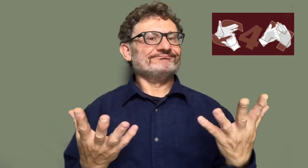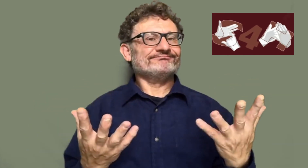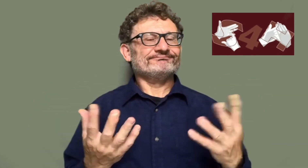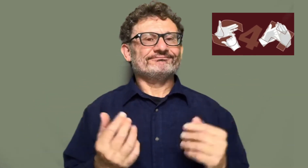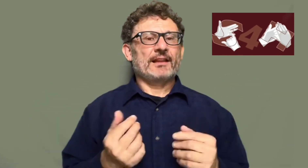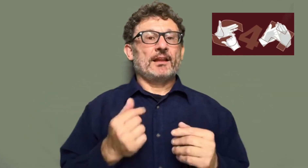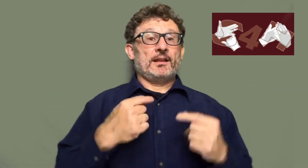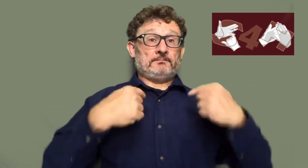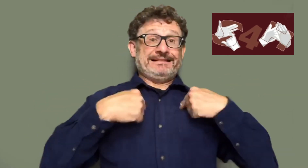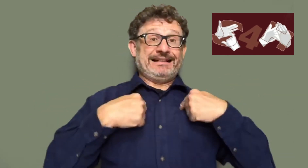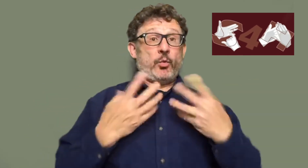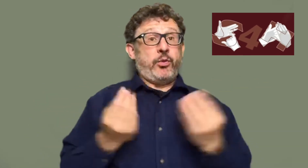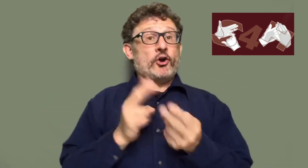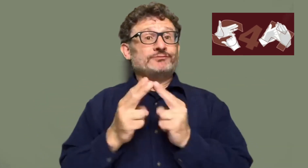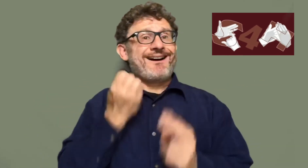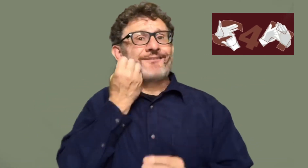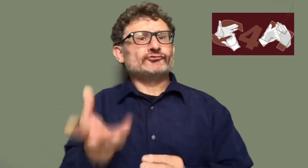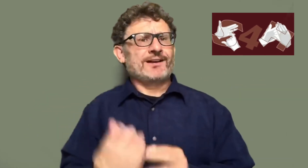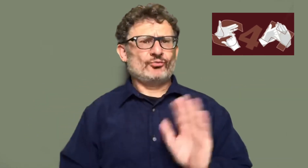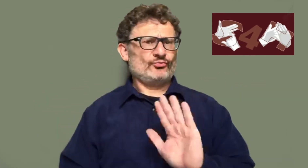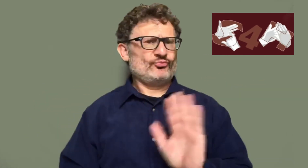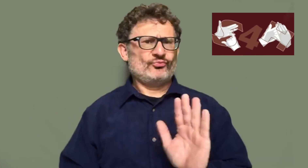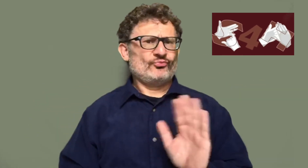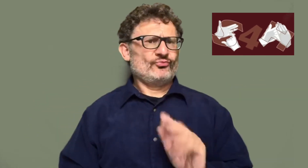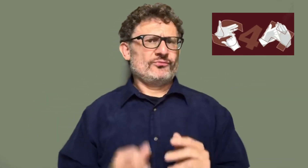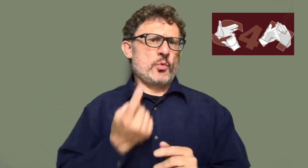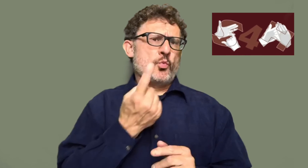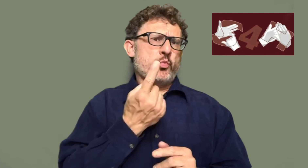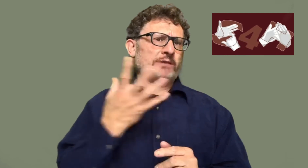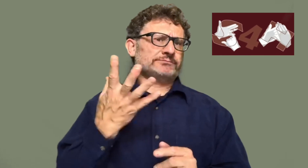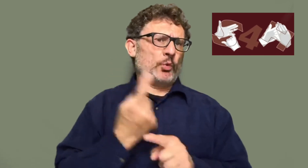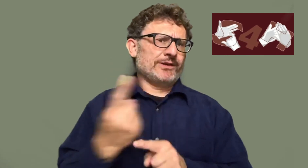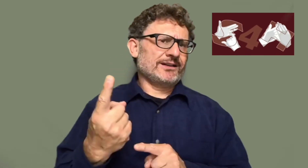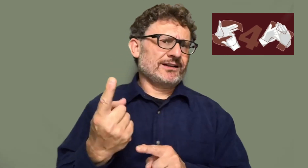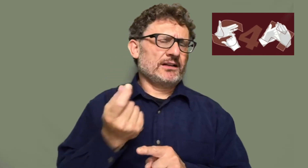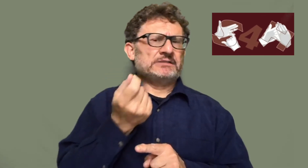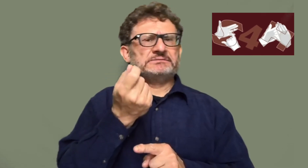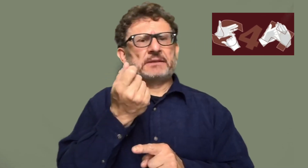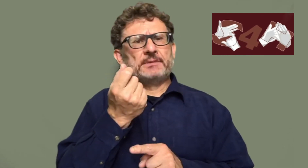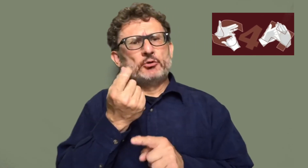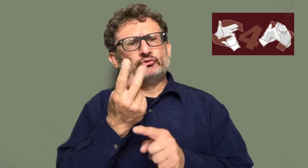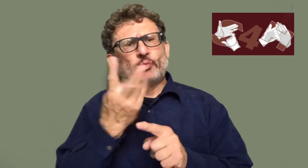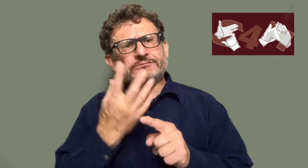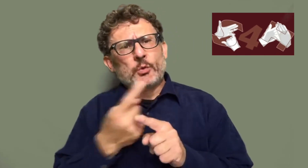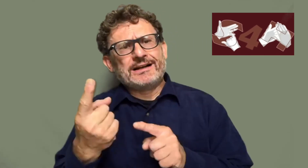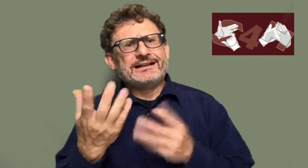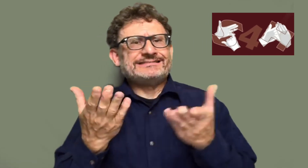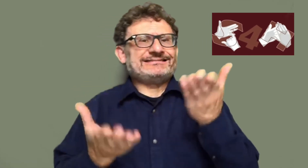how language is being used. Now, I'm not with an interpreter every day. I may have an interpreter once or